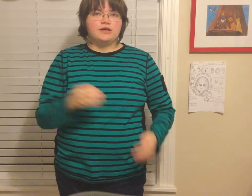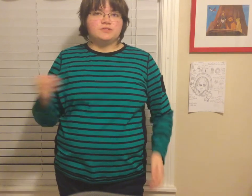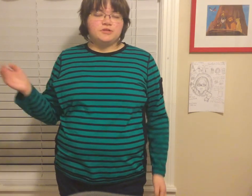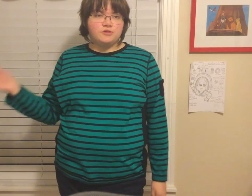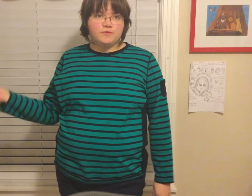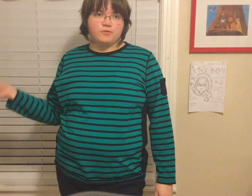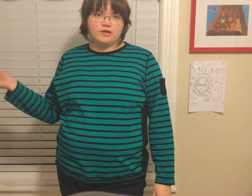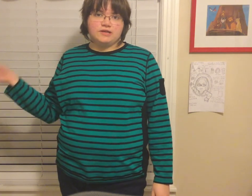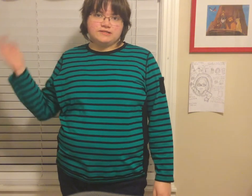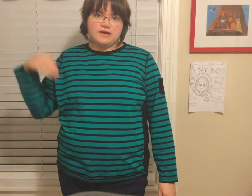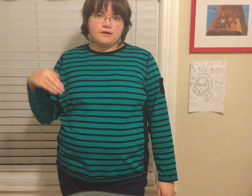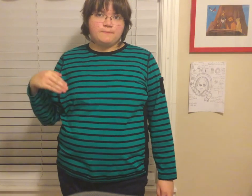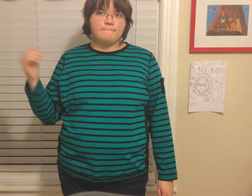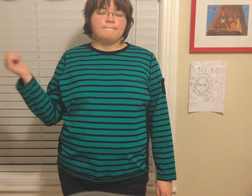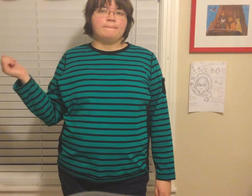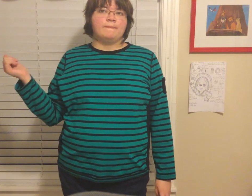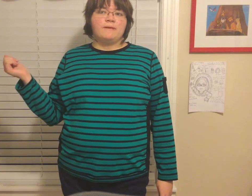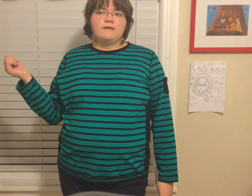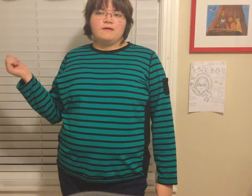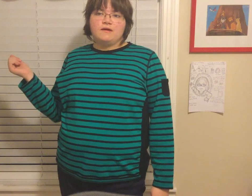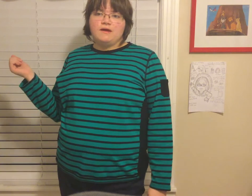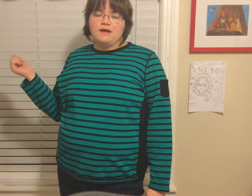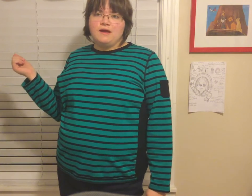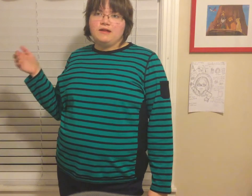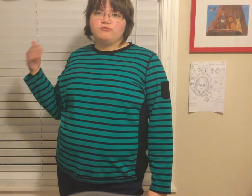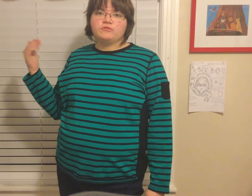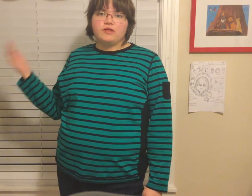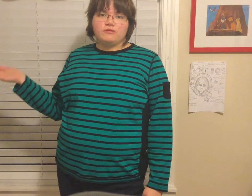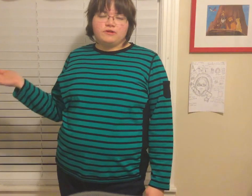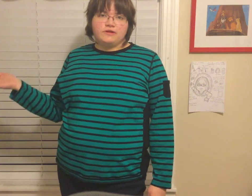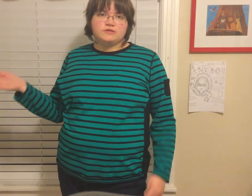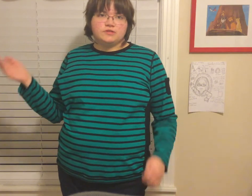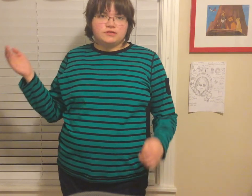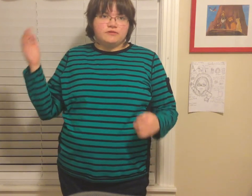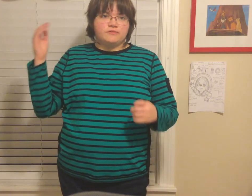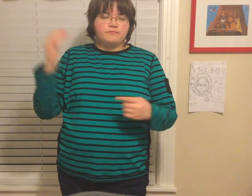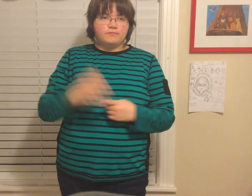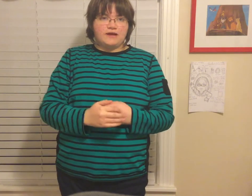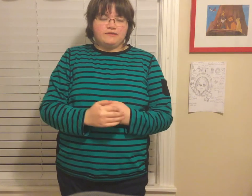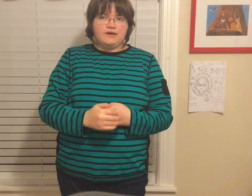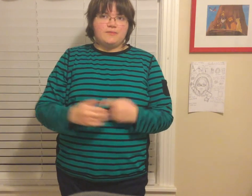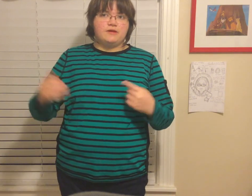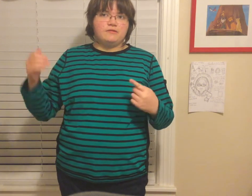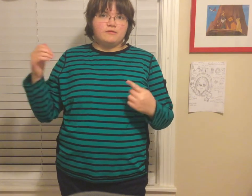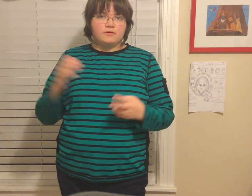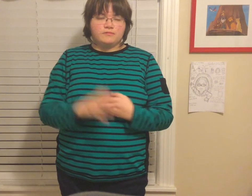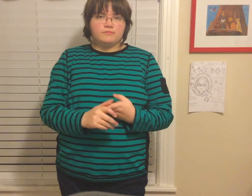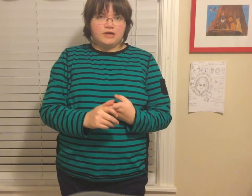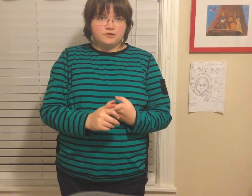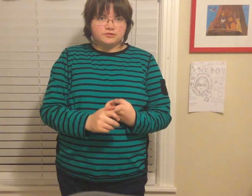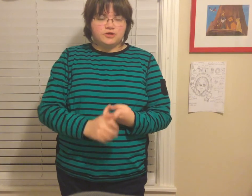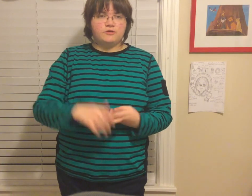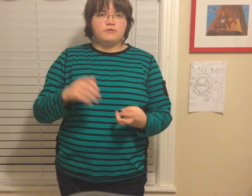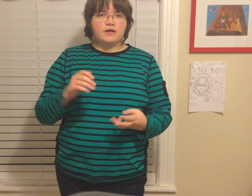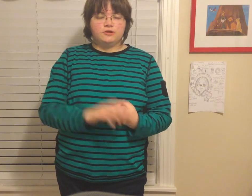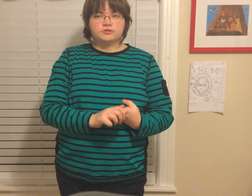LGBTQ people working in tech, and has worked with other organizations such as Blacks in Gaming, Black Girls Code, and Girls